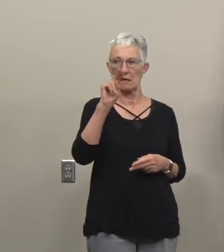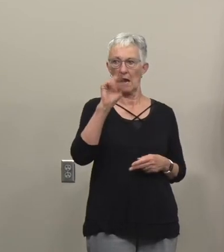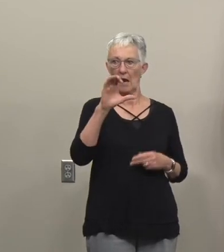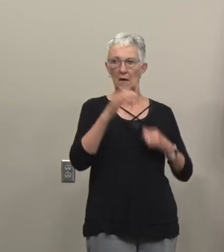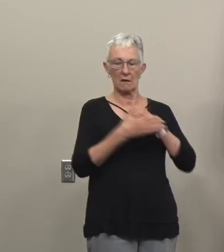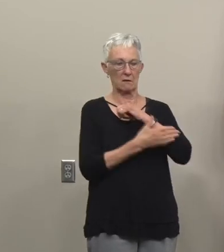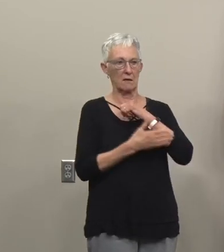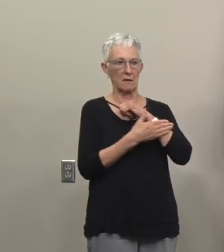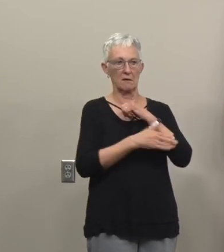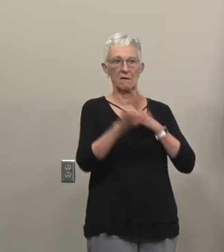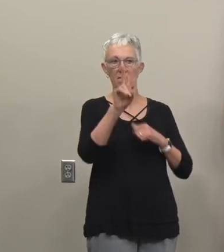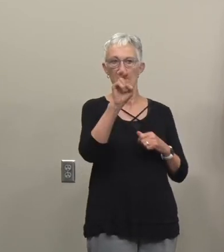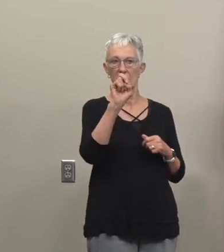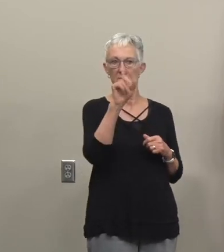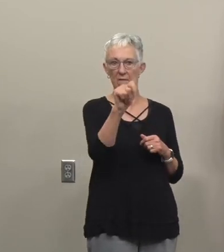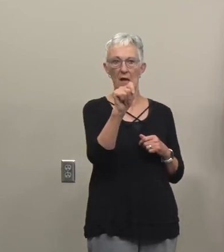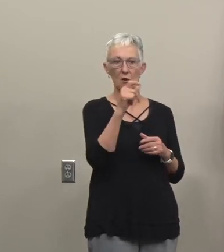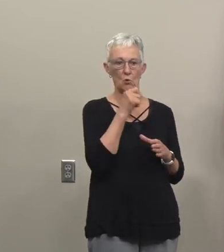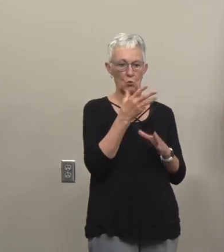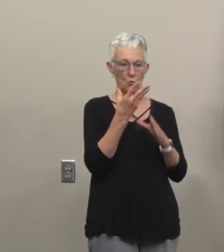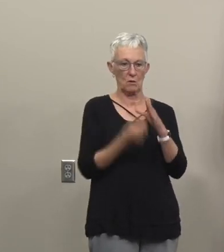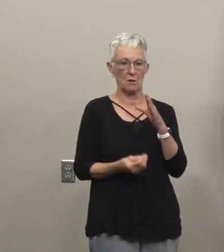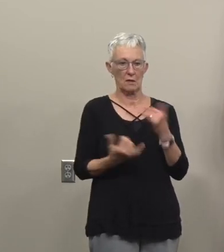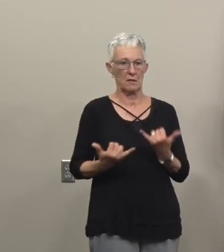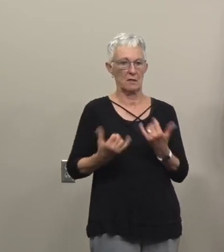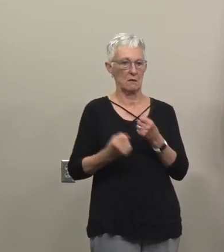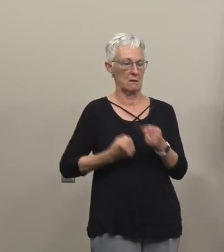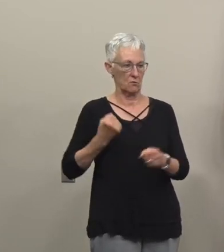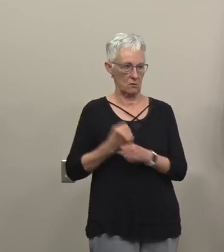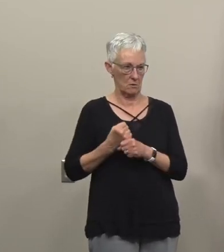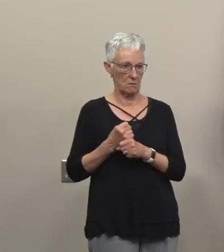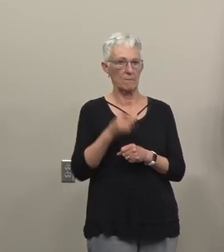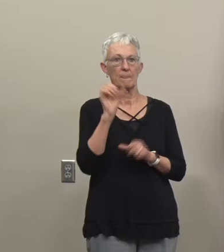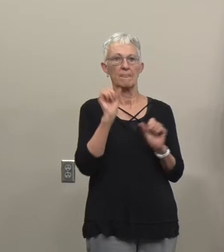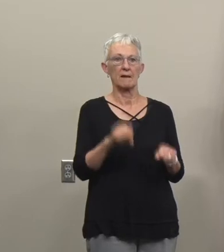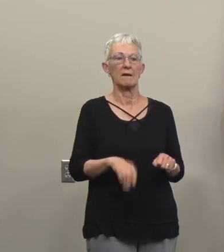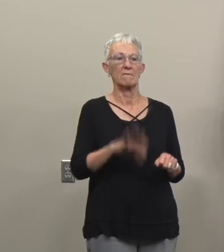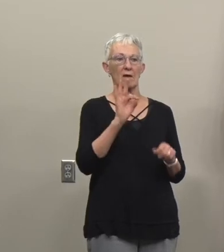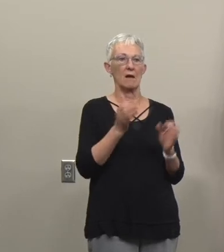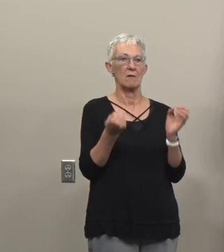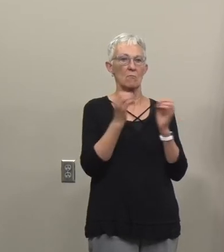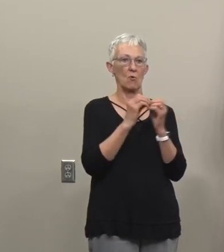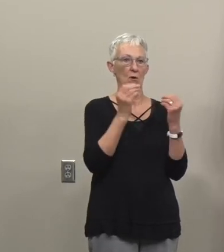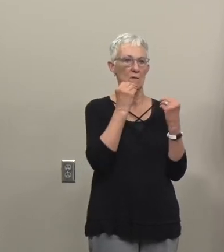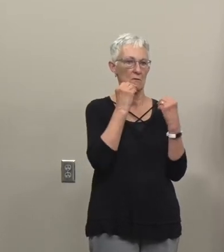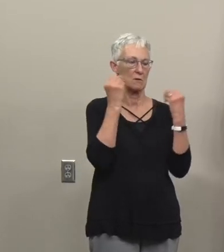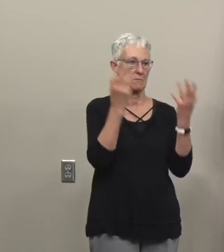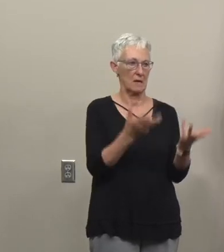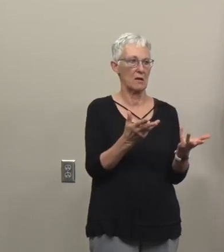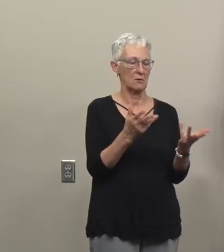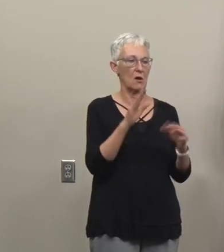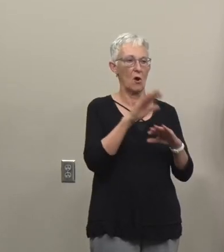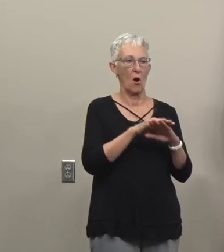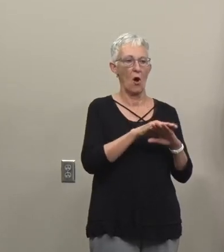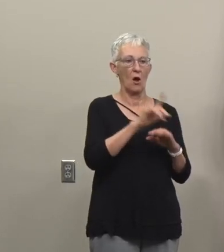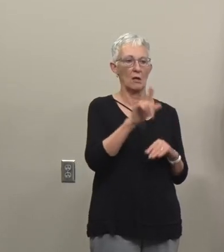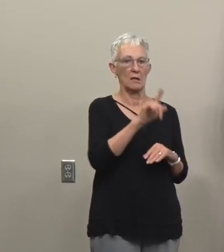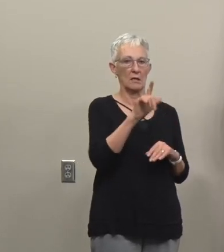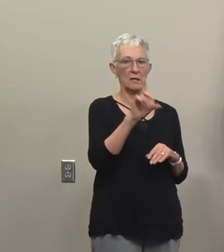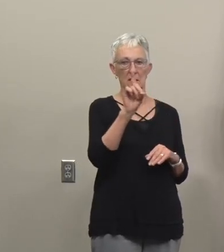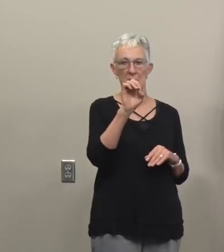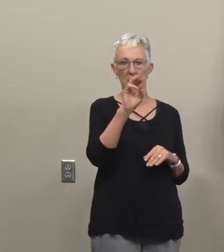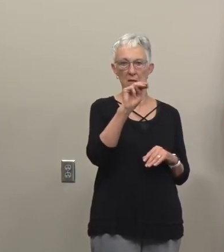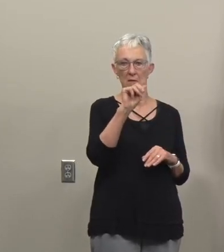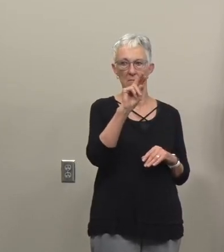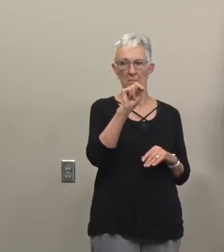have passed away over the last year. You can find more information on how to watch the program live and on demand at lincoln.ne.gov